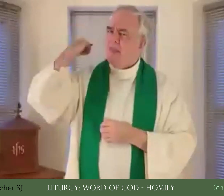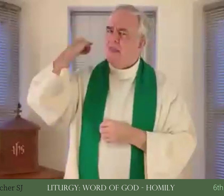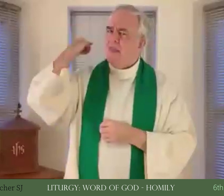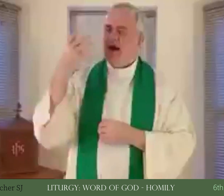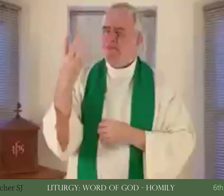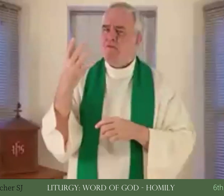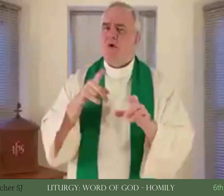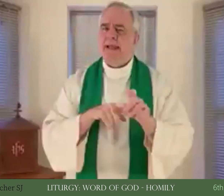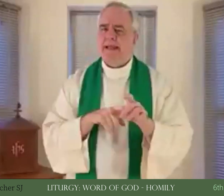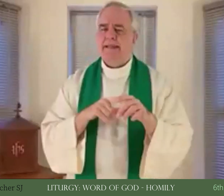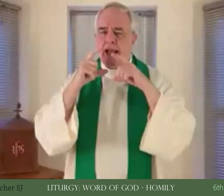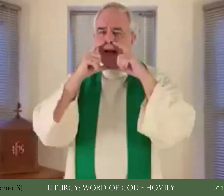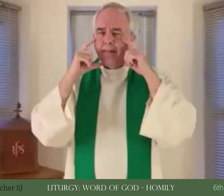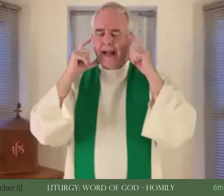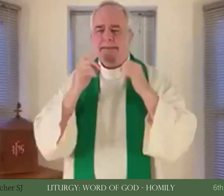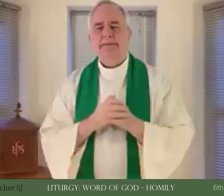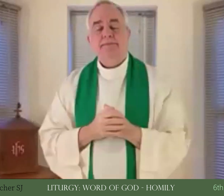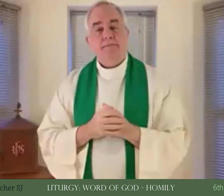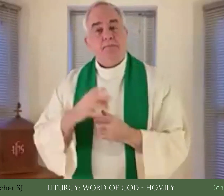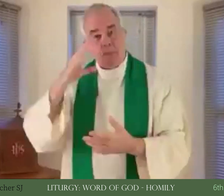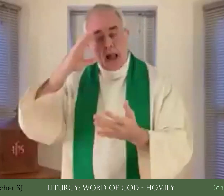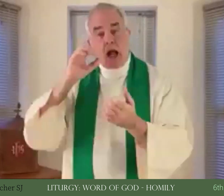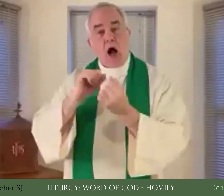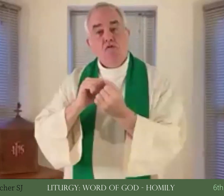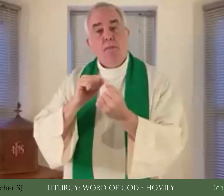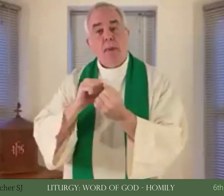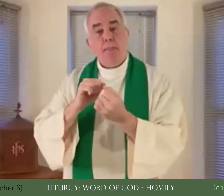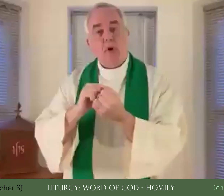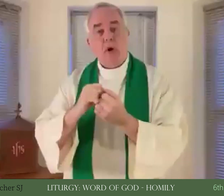That time, 4 years, my. I remember